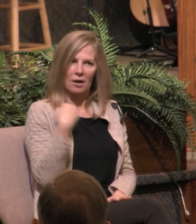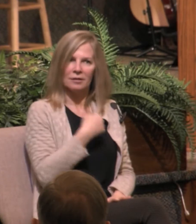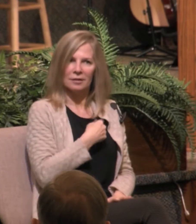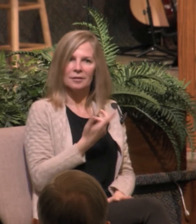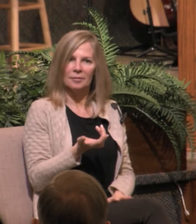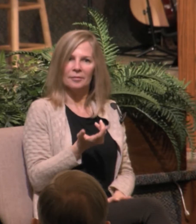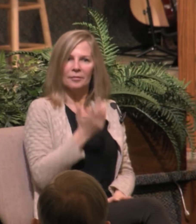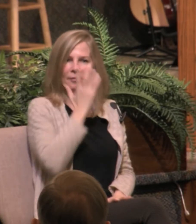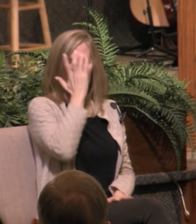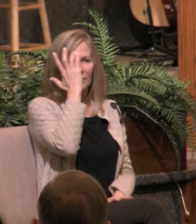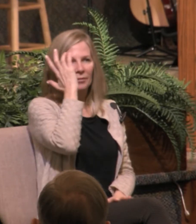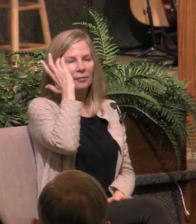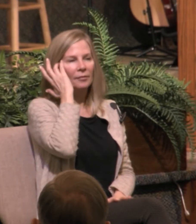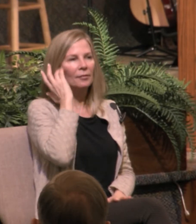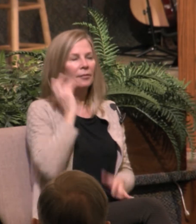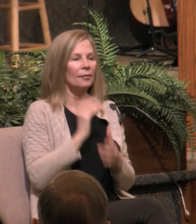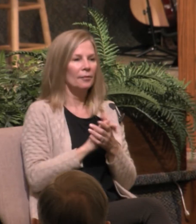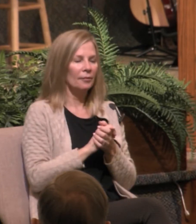One of the things that